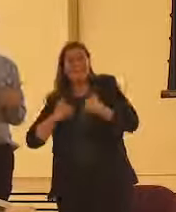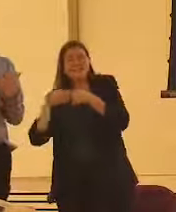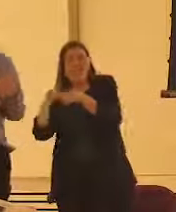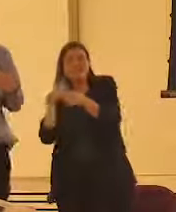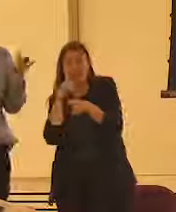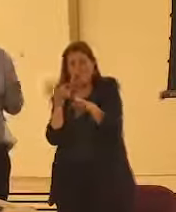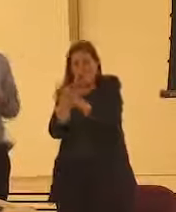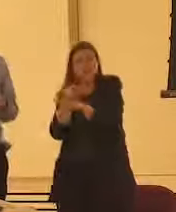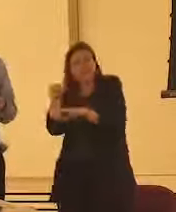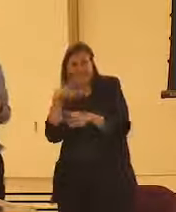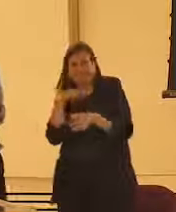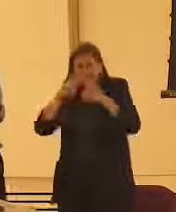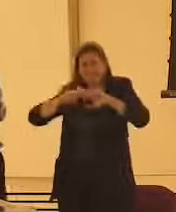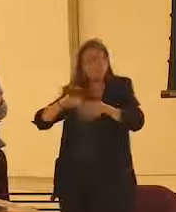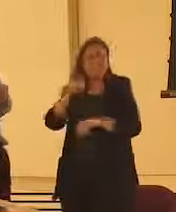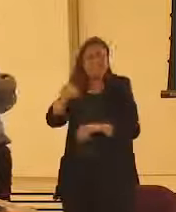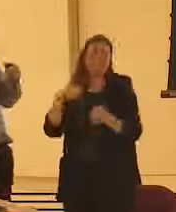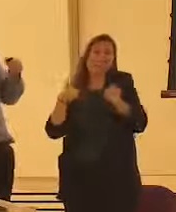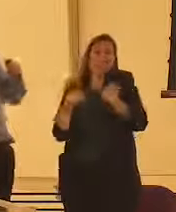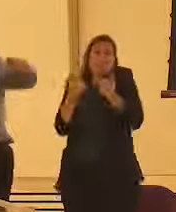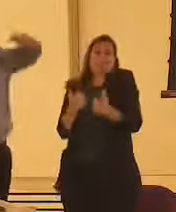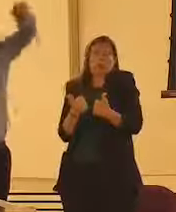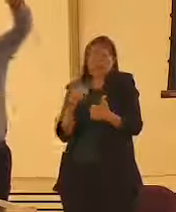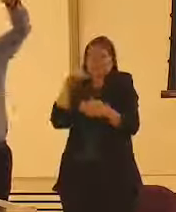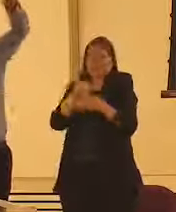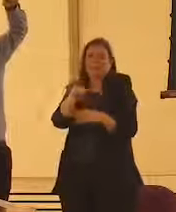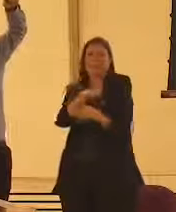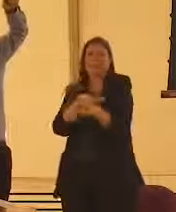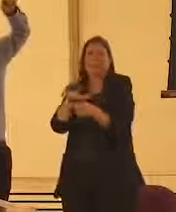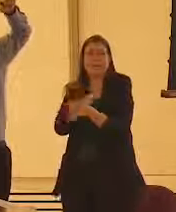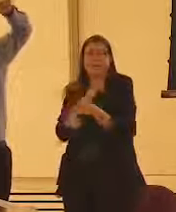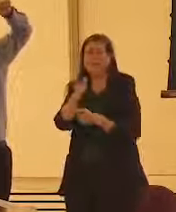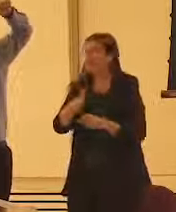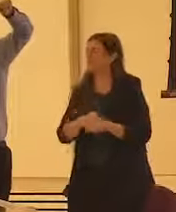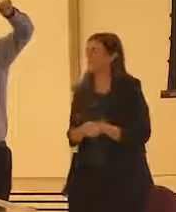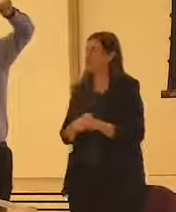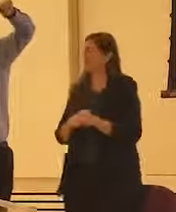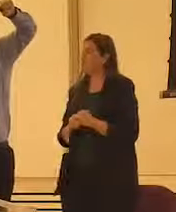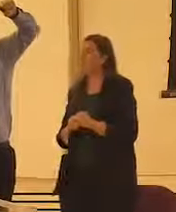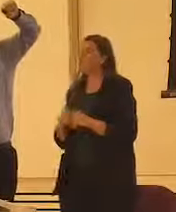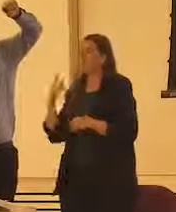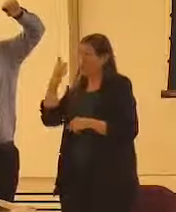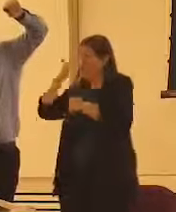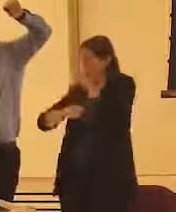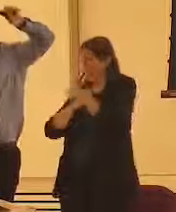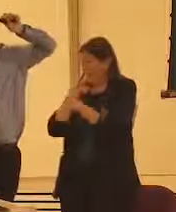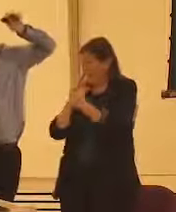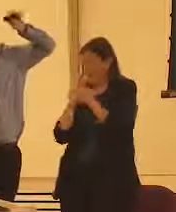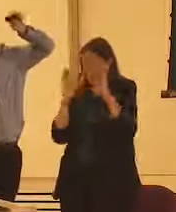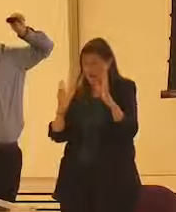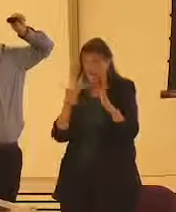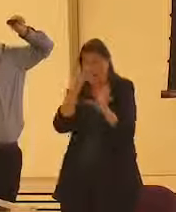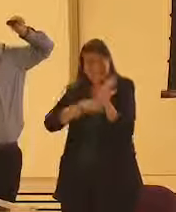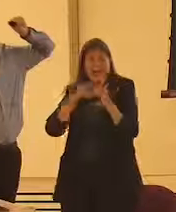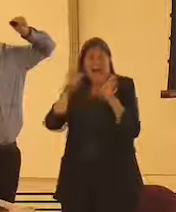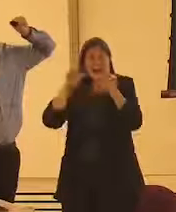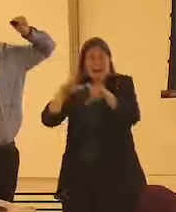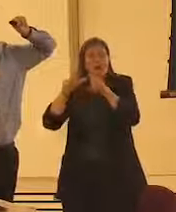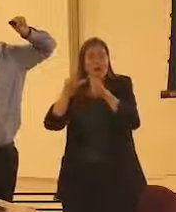But it's what I'm good at. And I spent a year at the National High Secure Deaf Service at Rampton Hospital, which